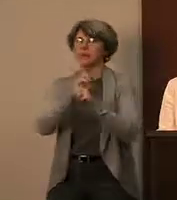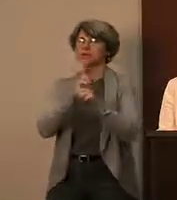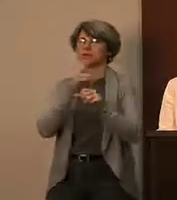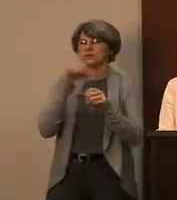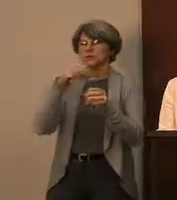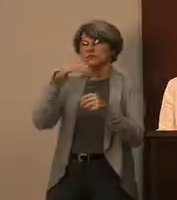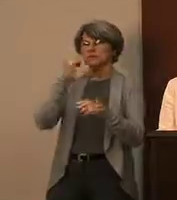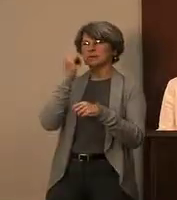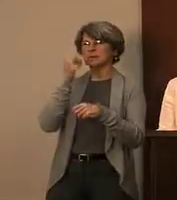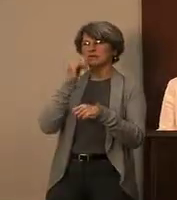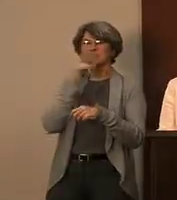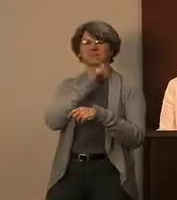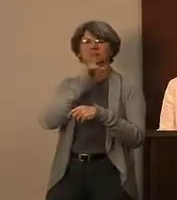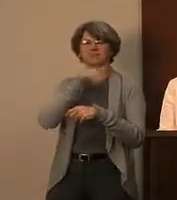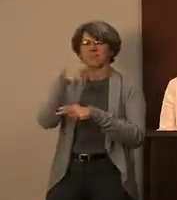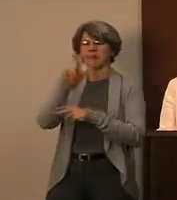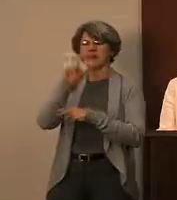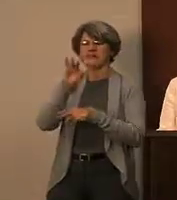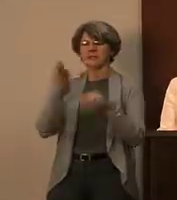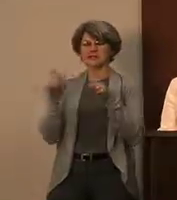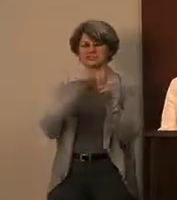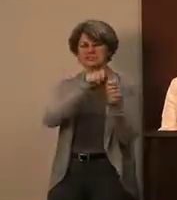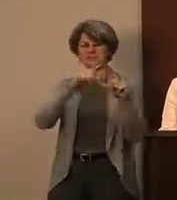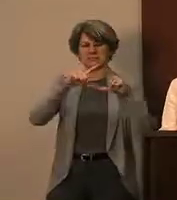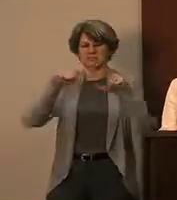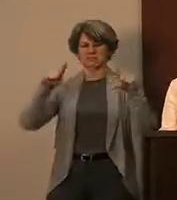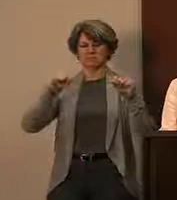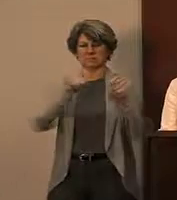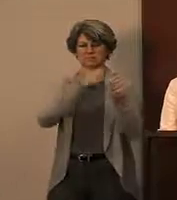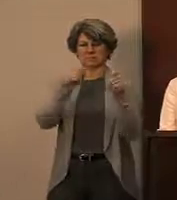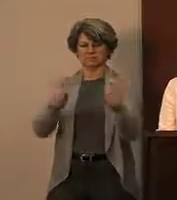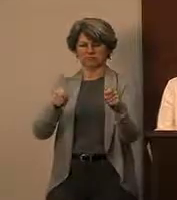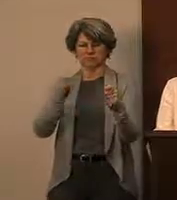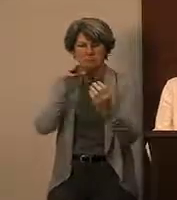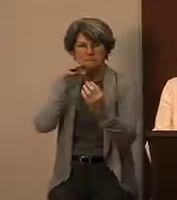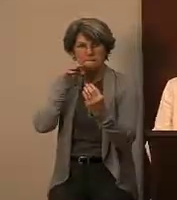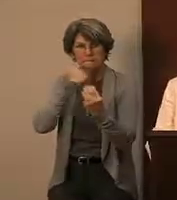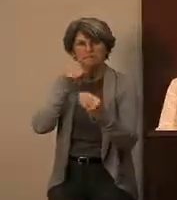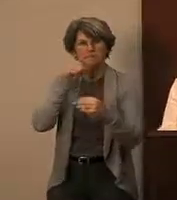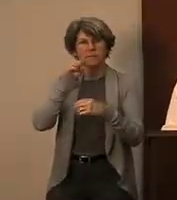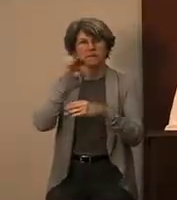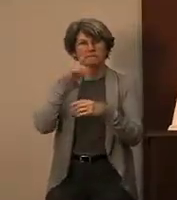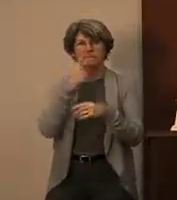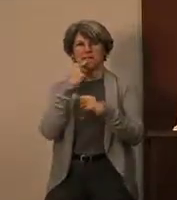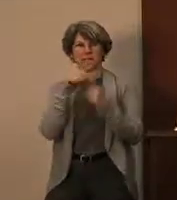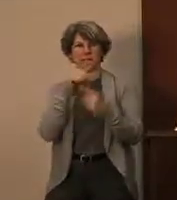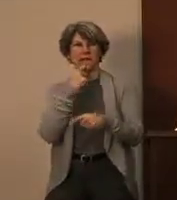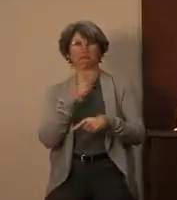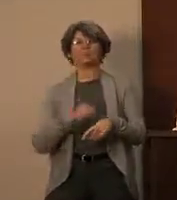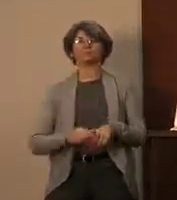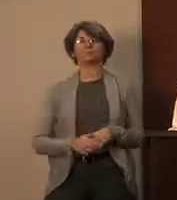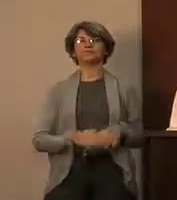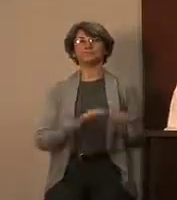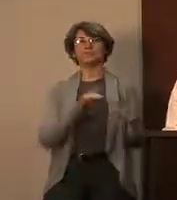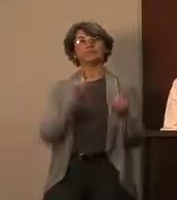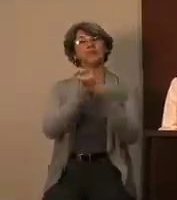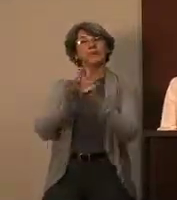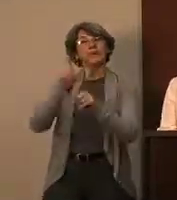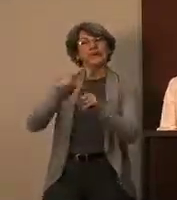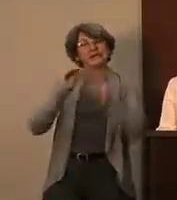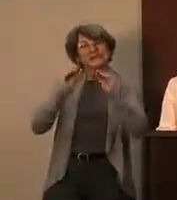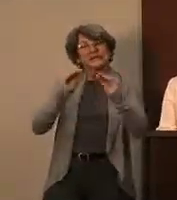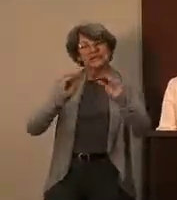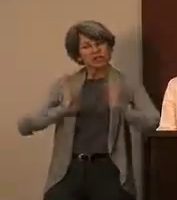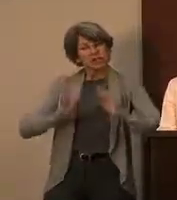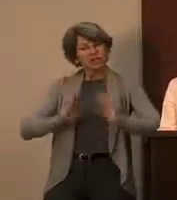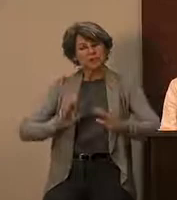with the clients. Another thing to think about in terms of prevention is to teach all consumers to avoid high-risk behaviors.